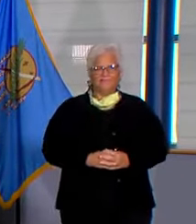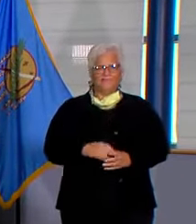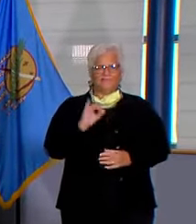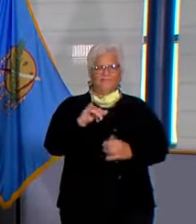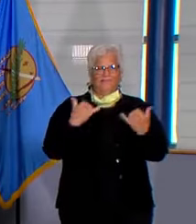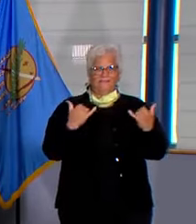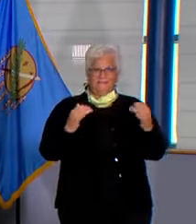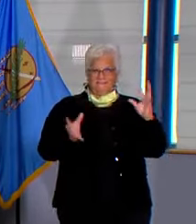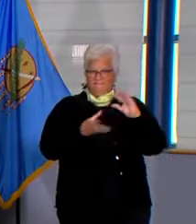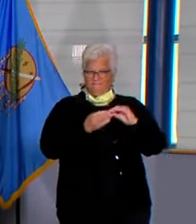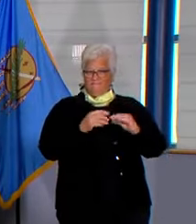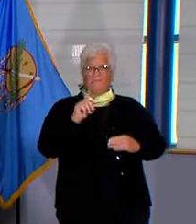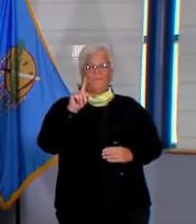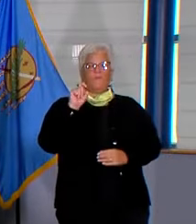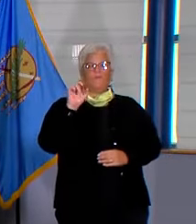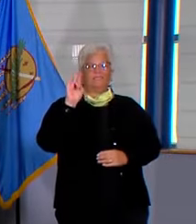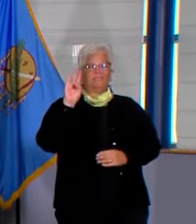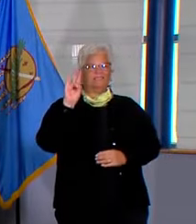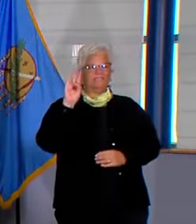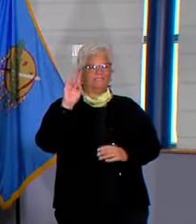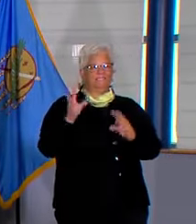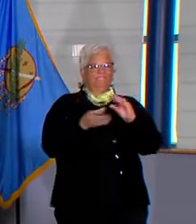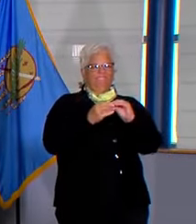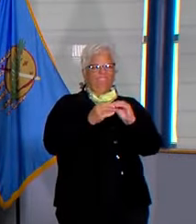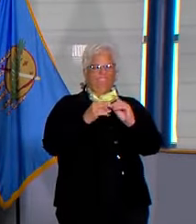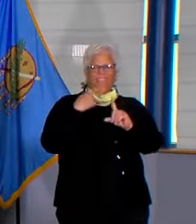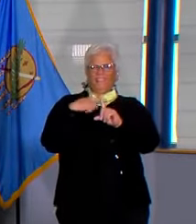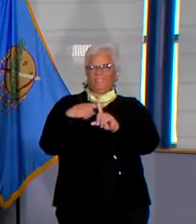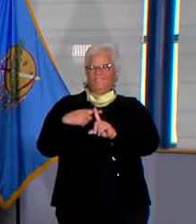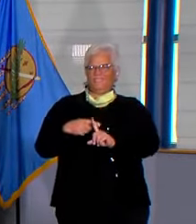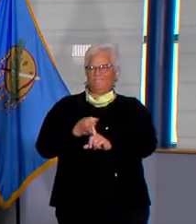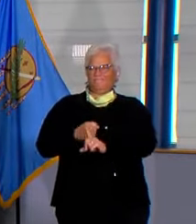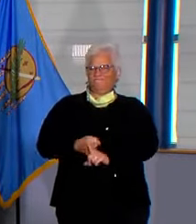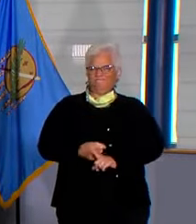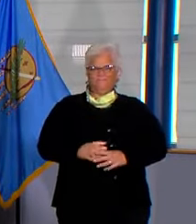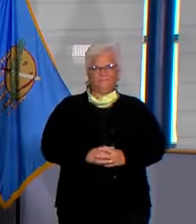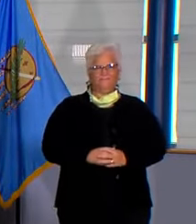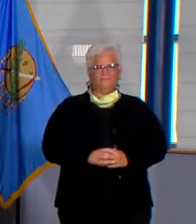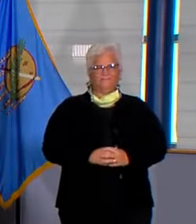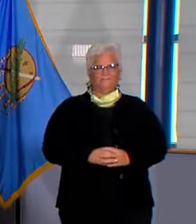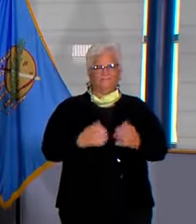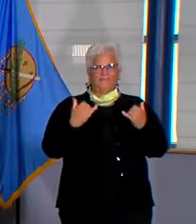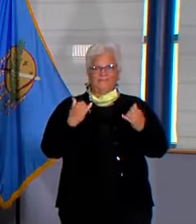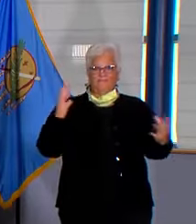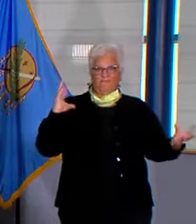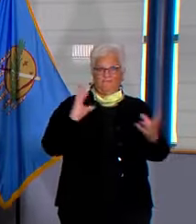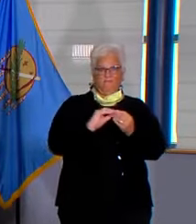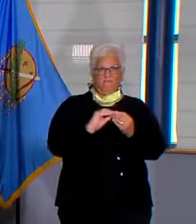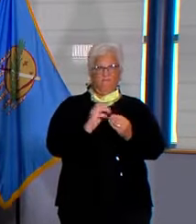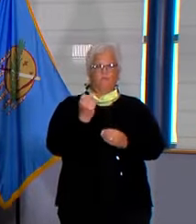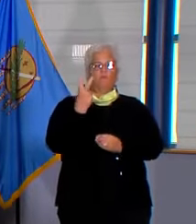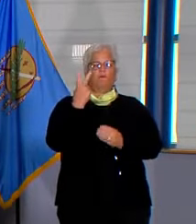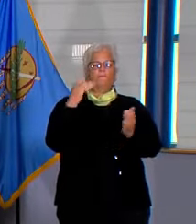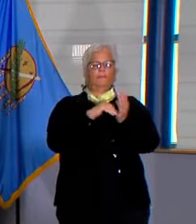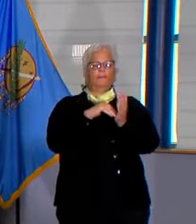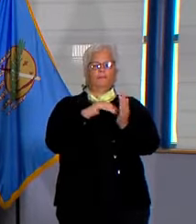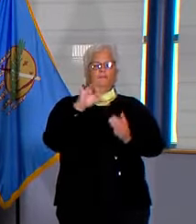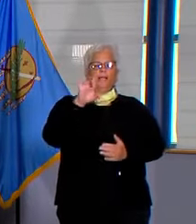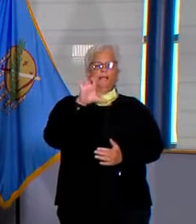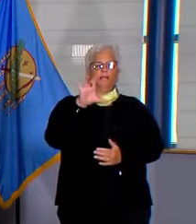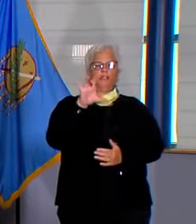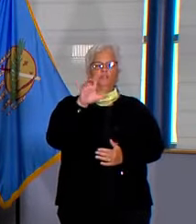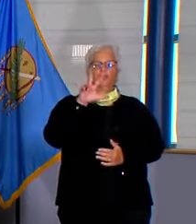117 Tulsa County residents who have tested positive for COVID-19. Brings us to a cumulative total of 12,831 people